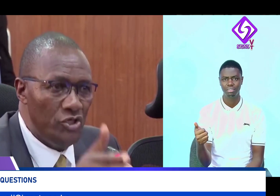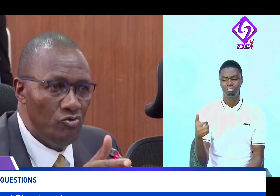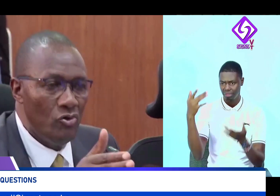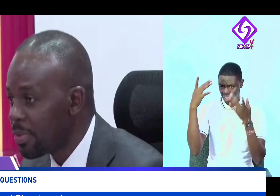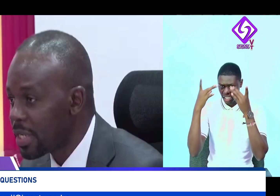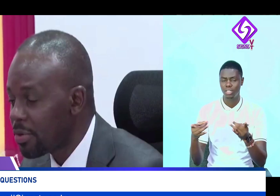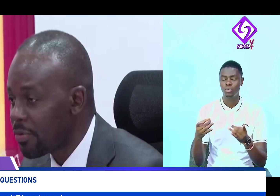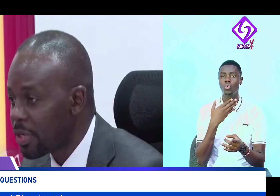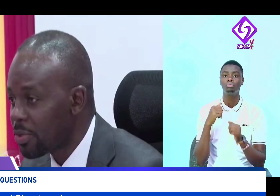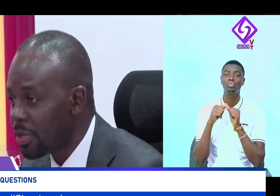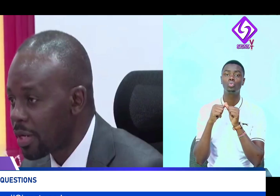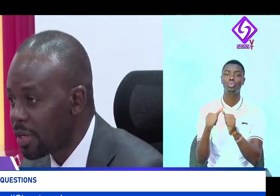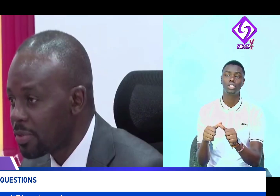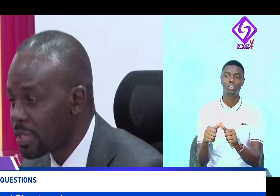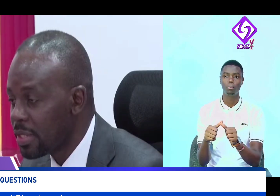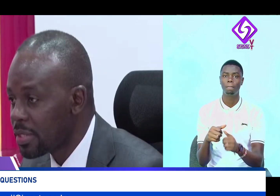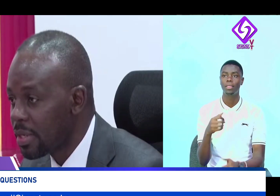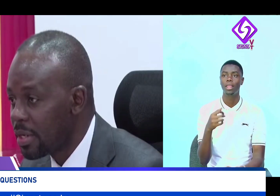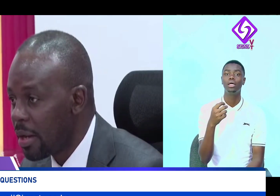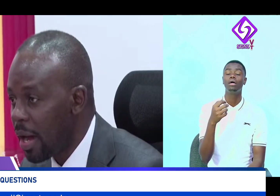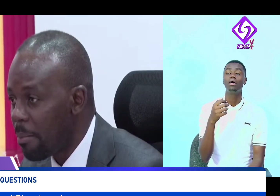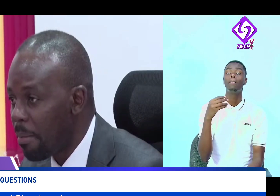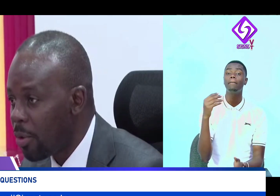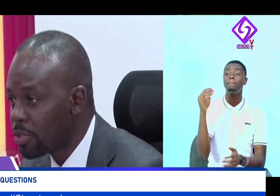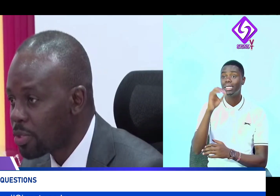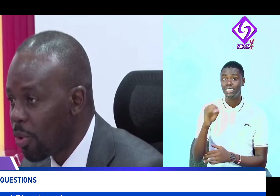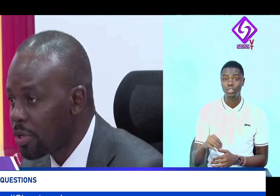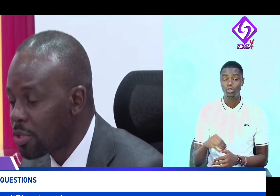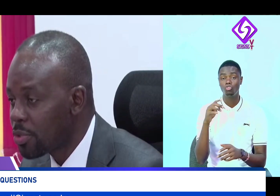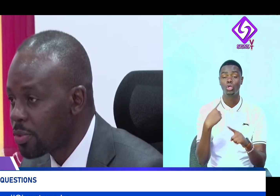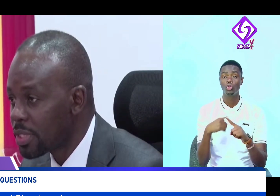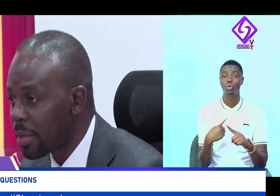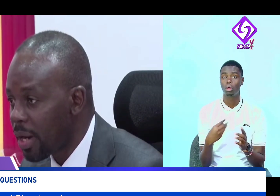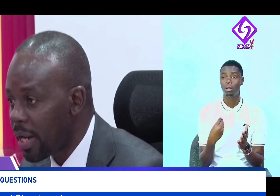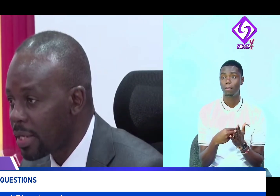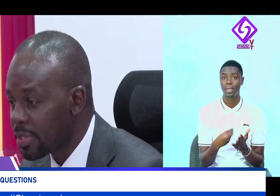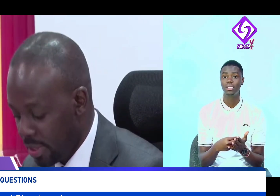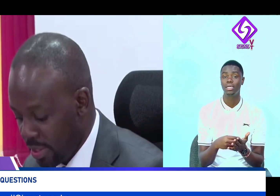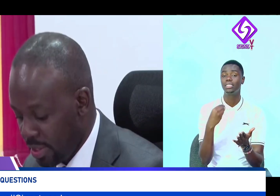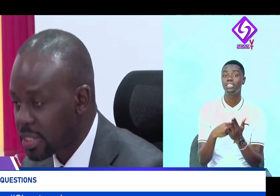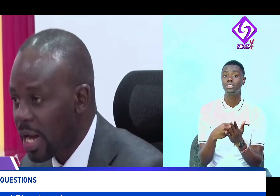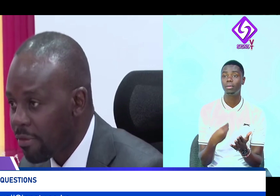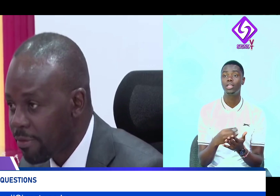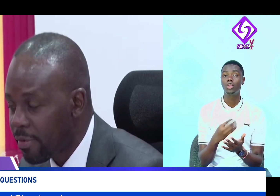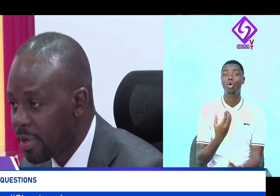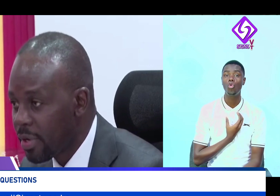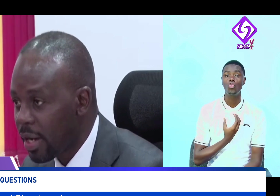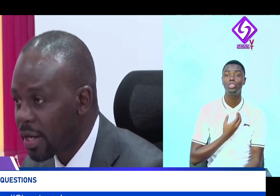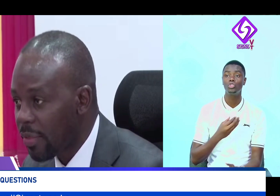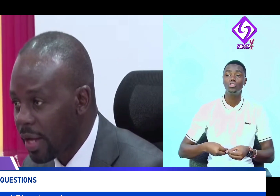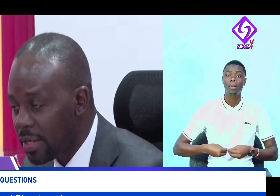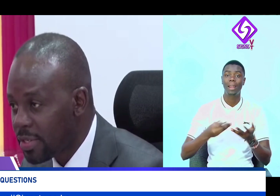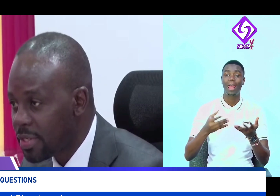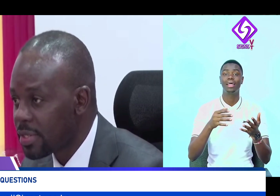continue. 80% of your total revenues is amounts owed to suppliers, staff, and other